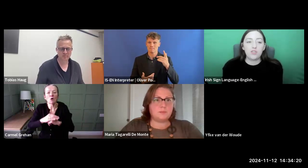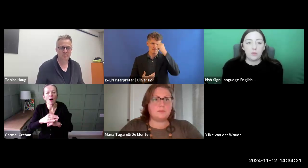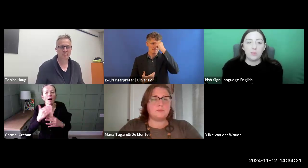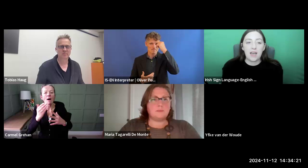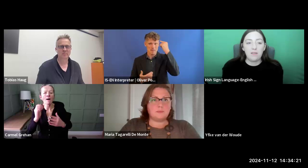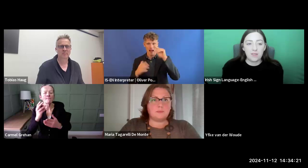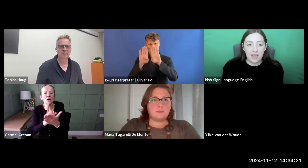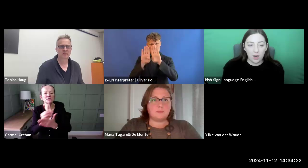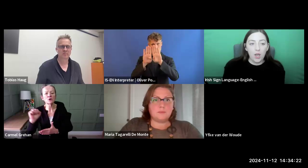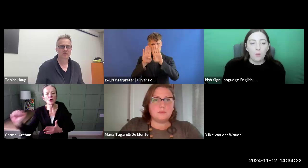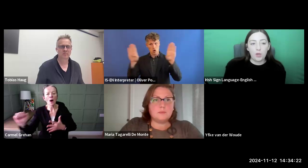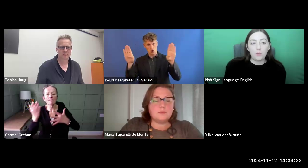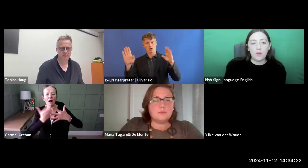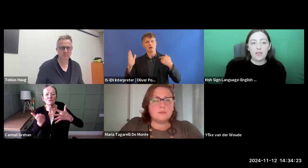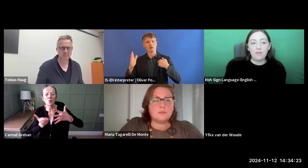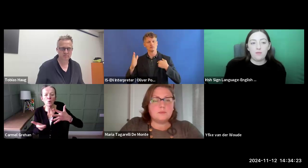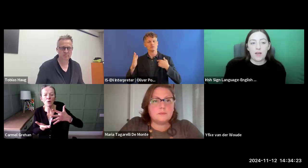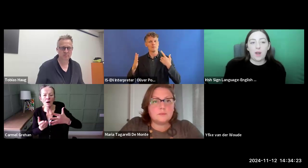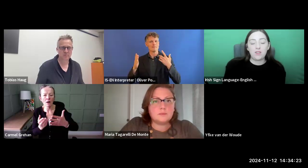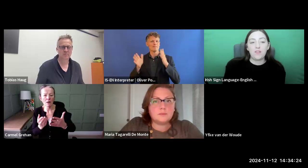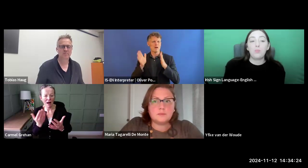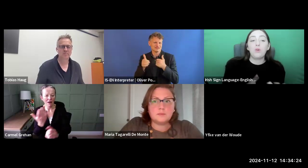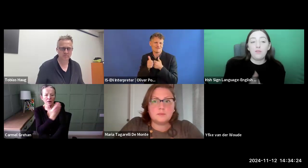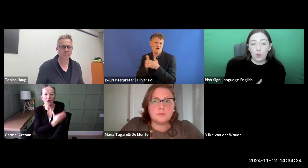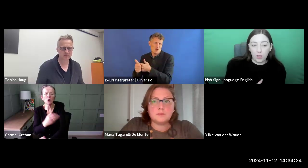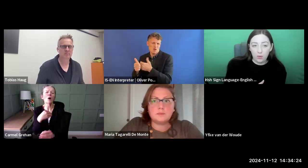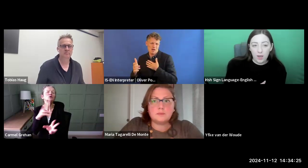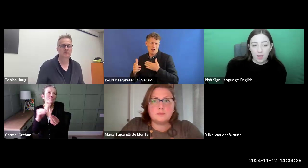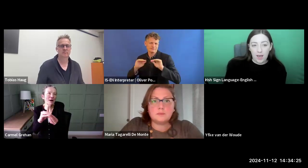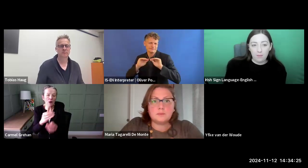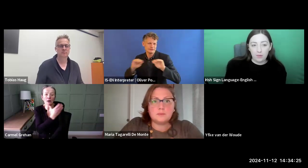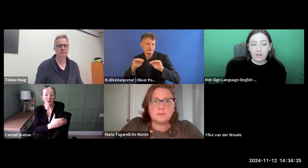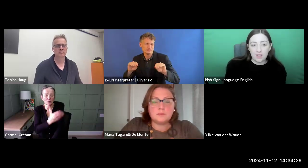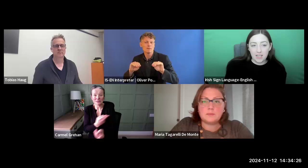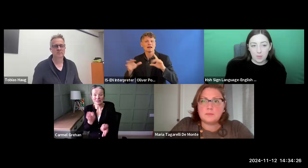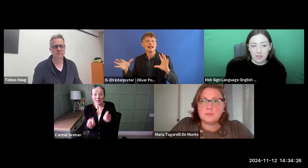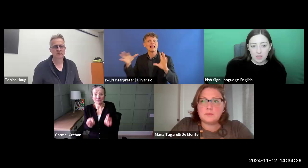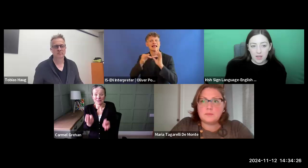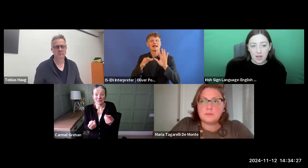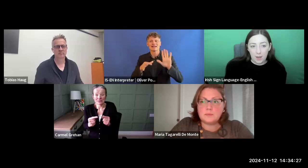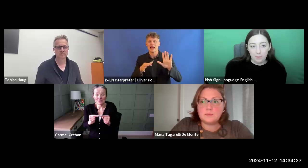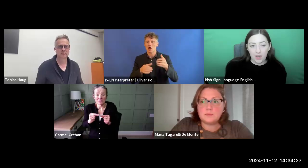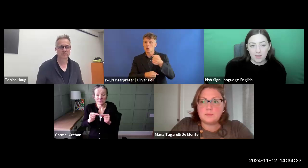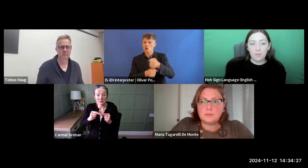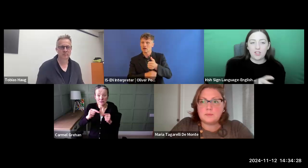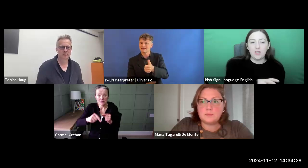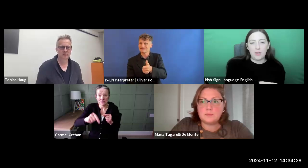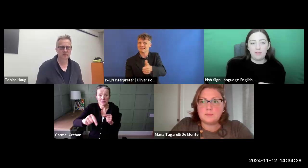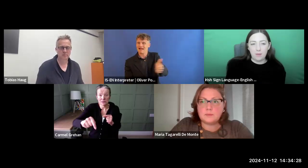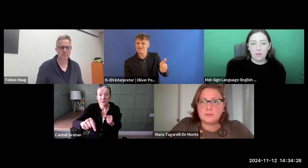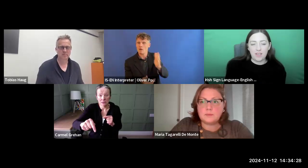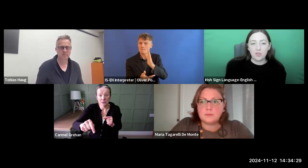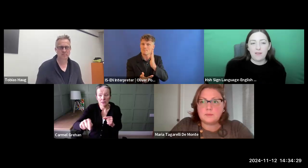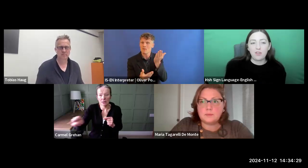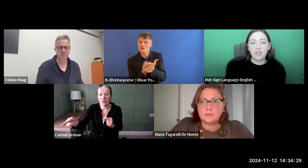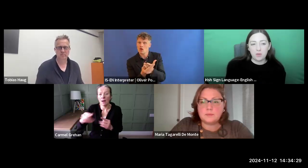kind of structures that we would have there, but it was really as part of their portfolio for their assessment. As I mentioned